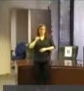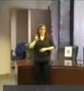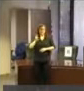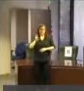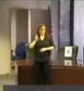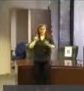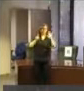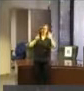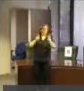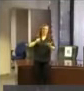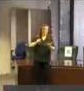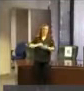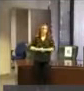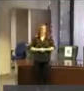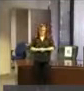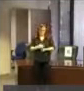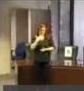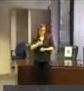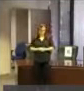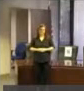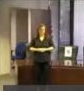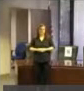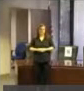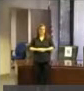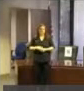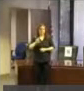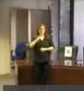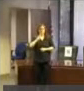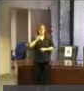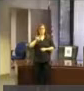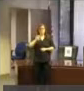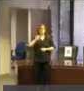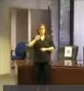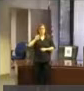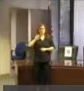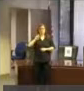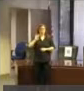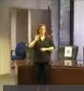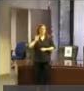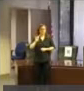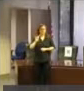Here. Thank you. Russell Crutchfield. Present.